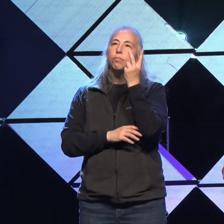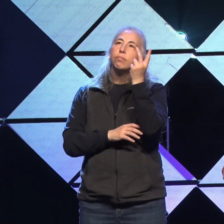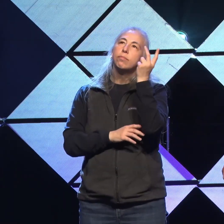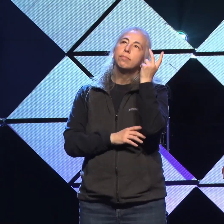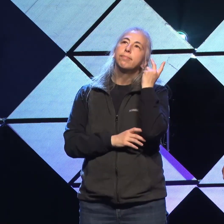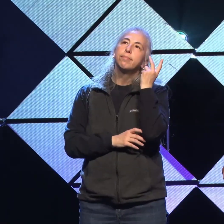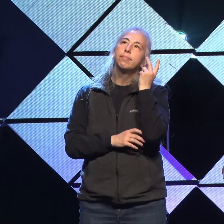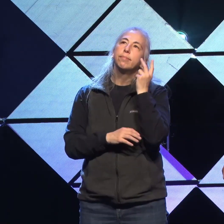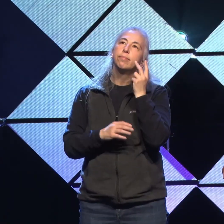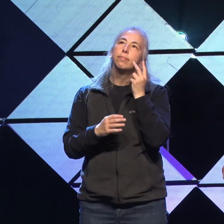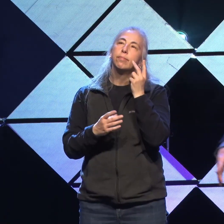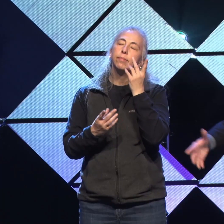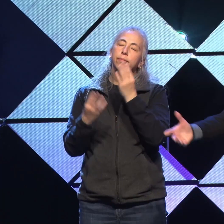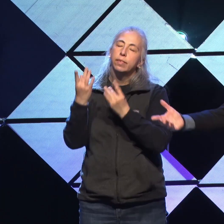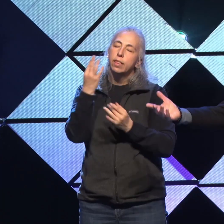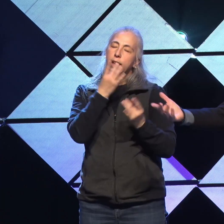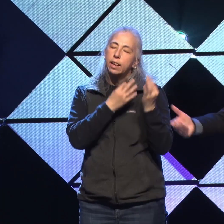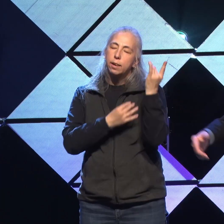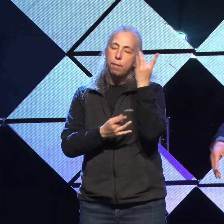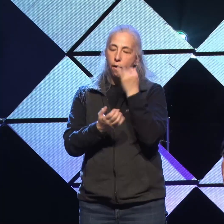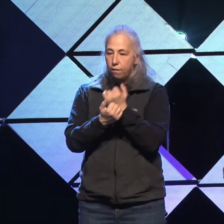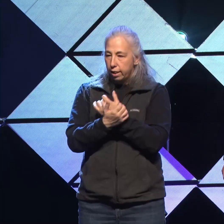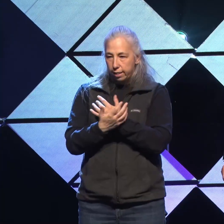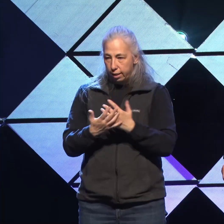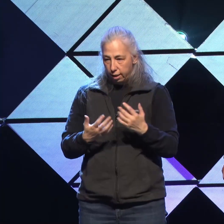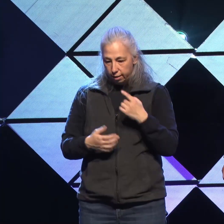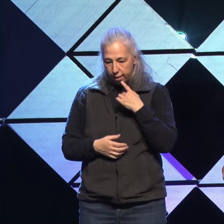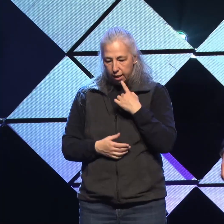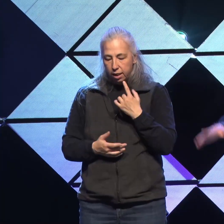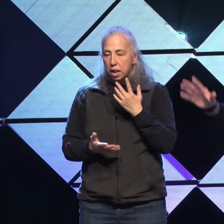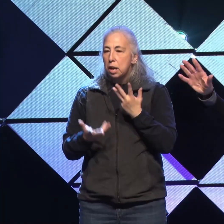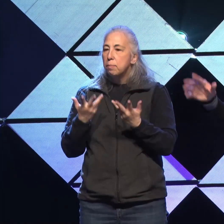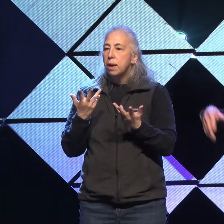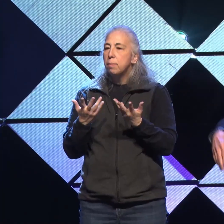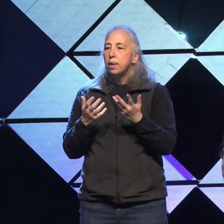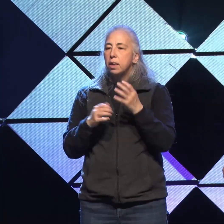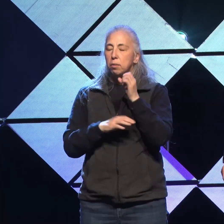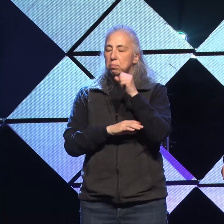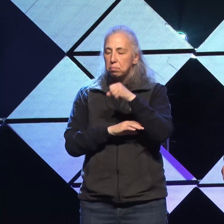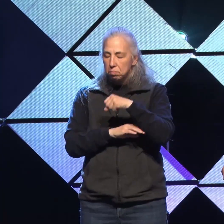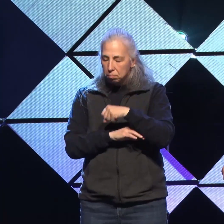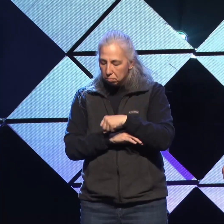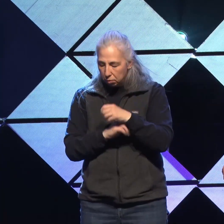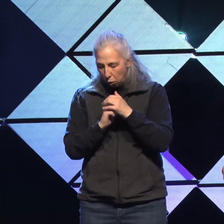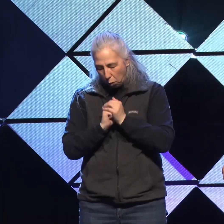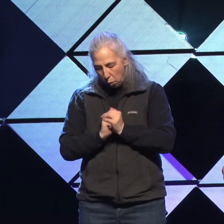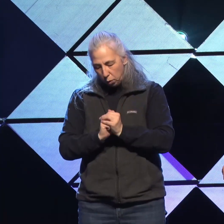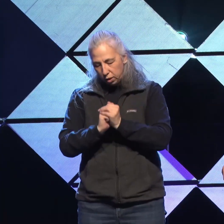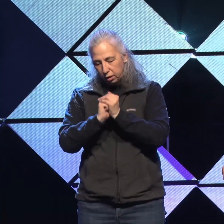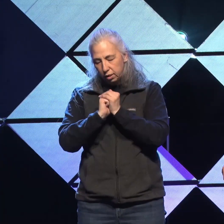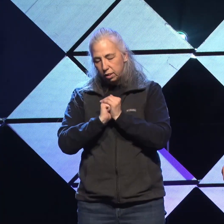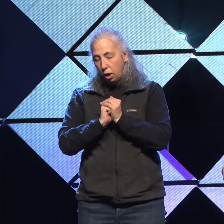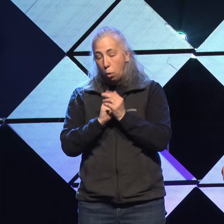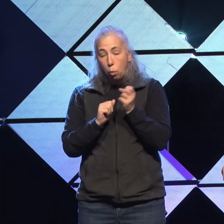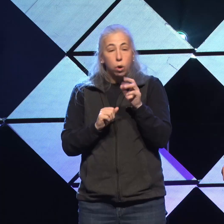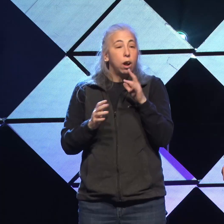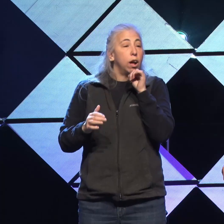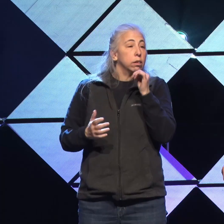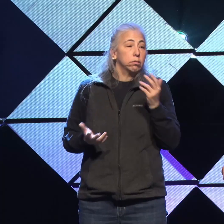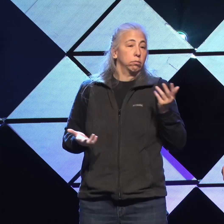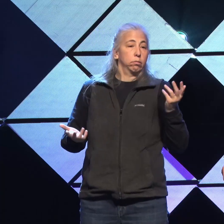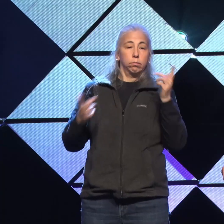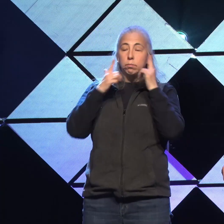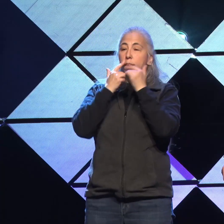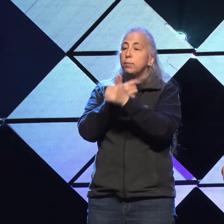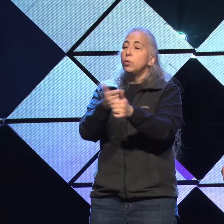stuff. Everything that's been said. And maybe you'd want to bow your head and close your eyes, or maybe not. But allow